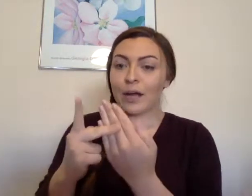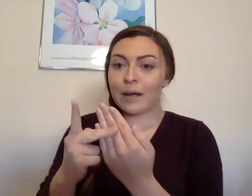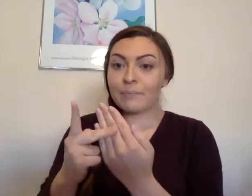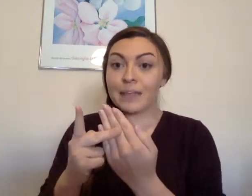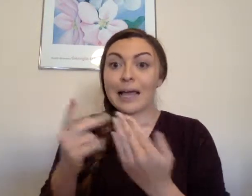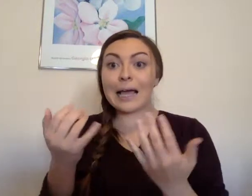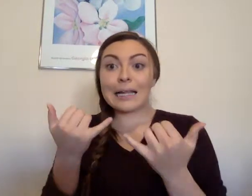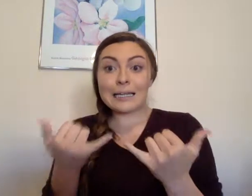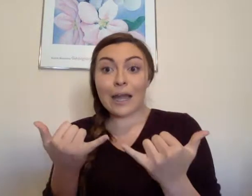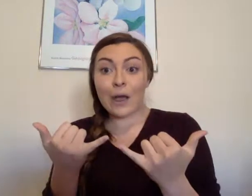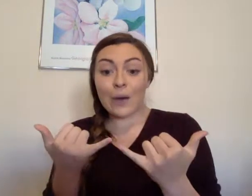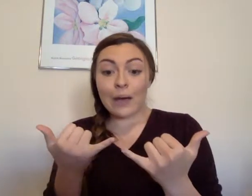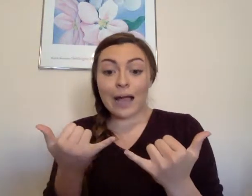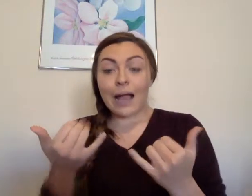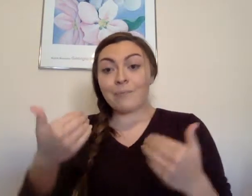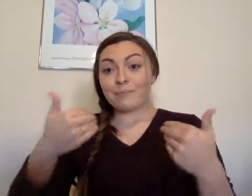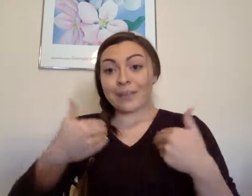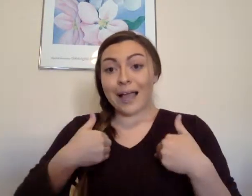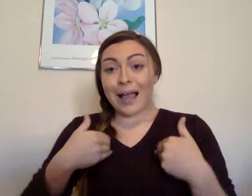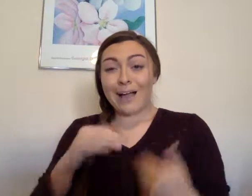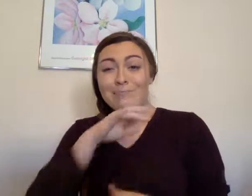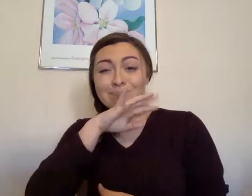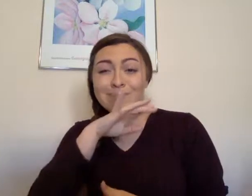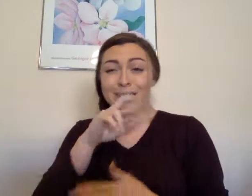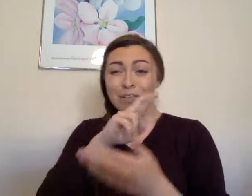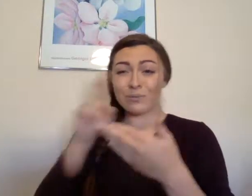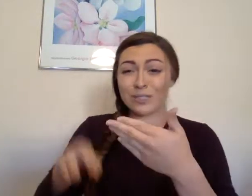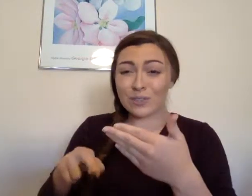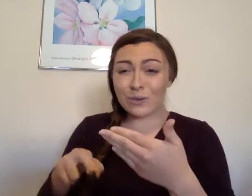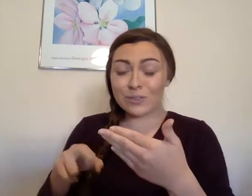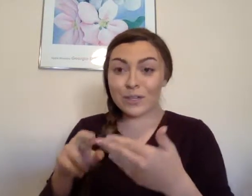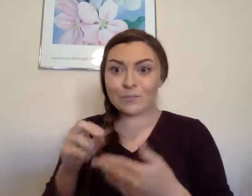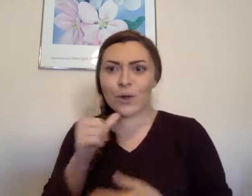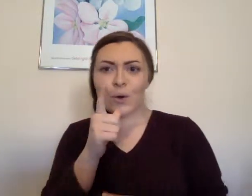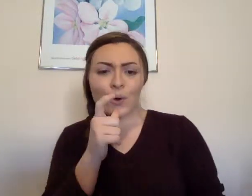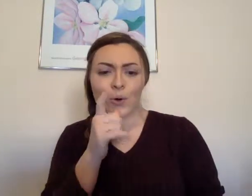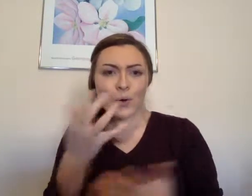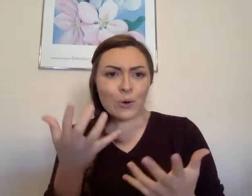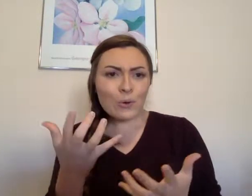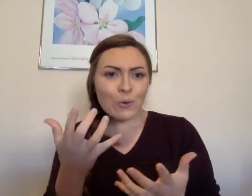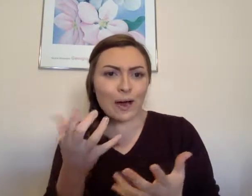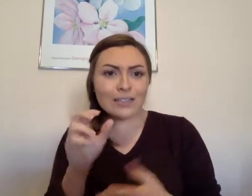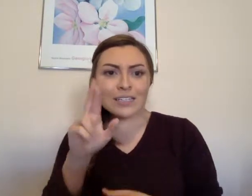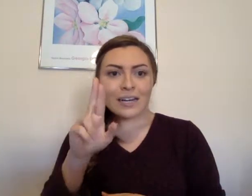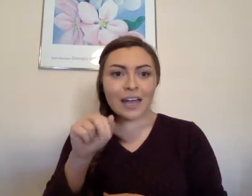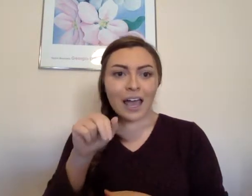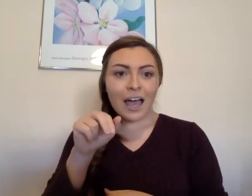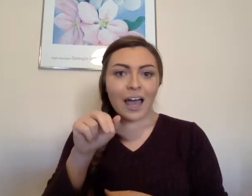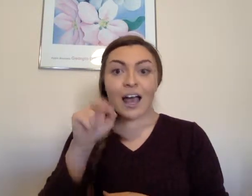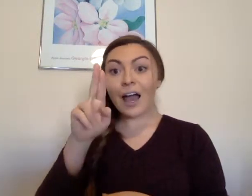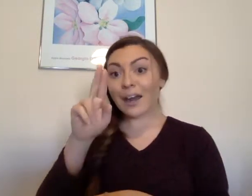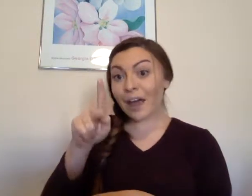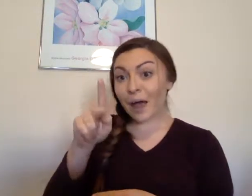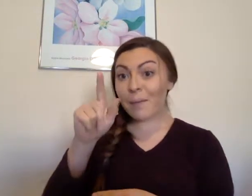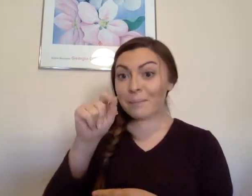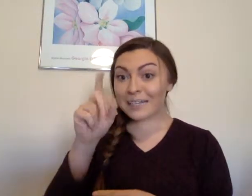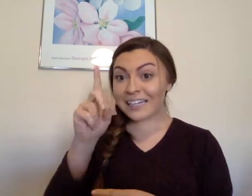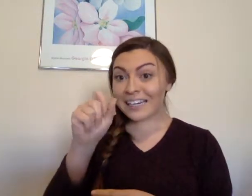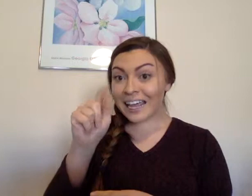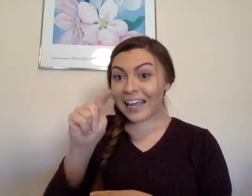So who wants an upgrade button for their subconscious programming? I have figured out how to access mine, and that's